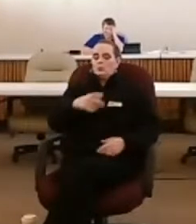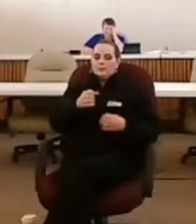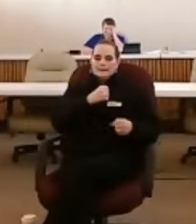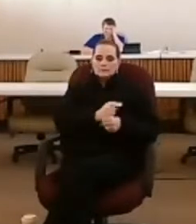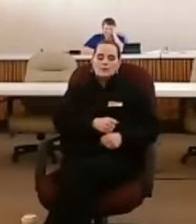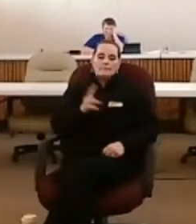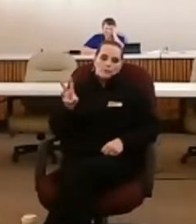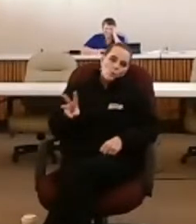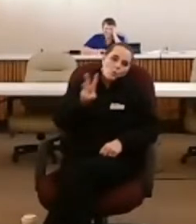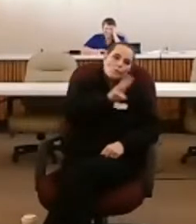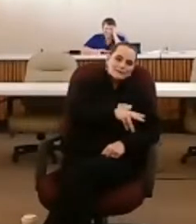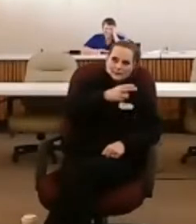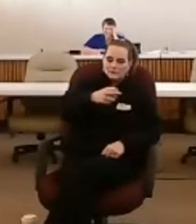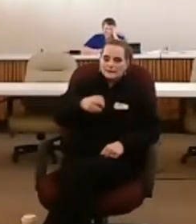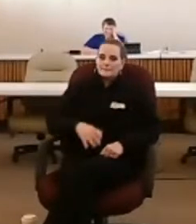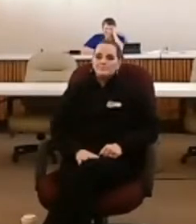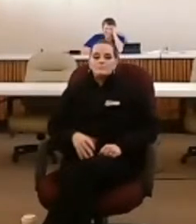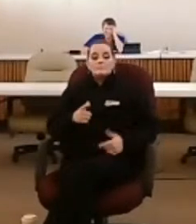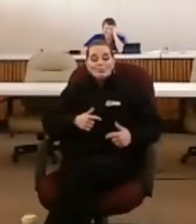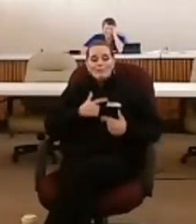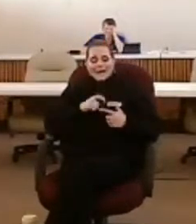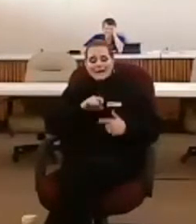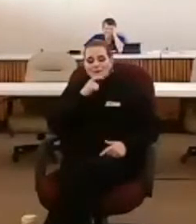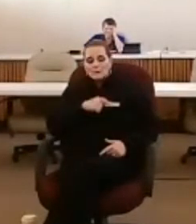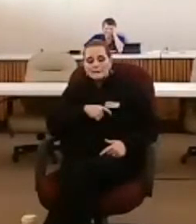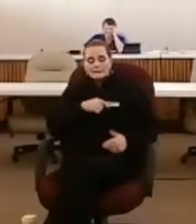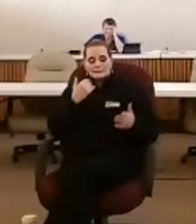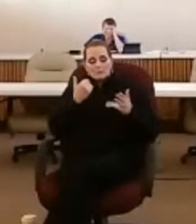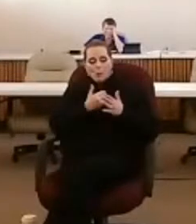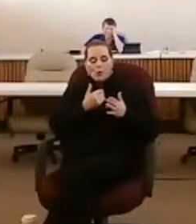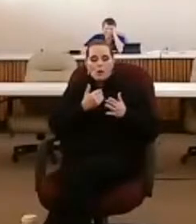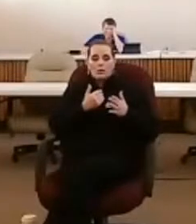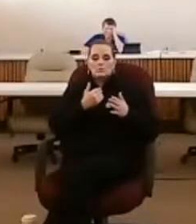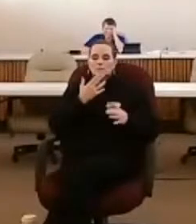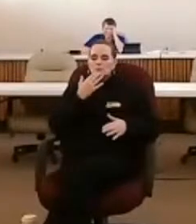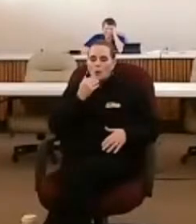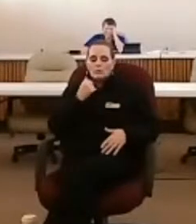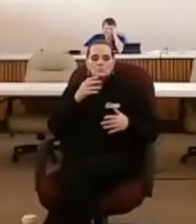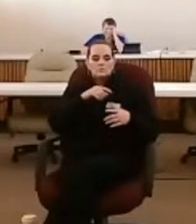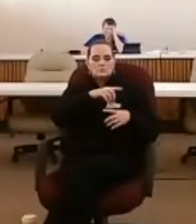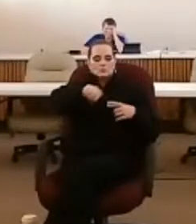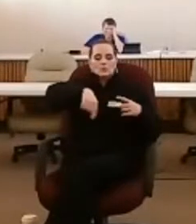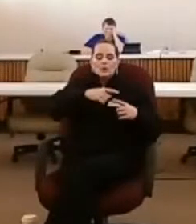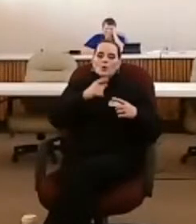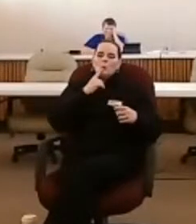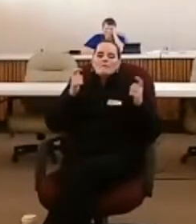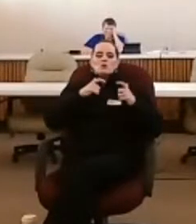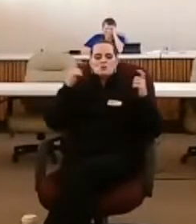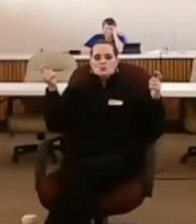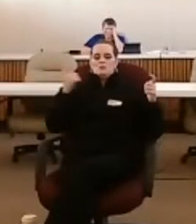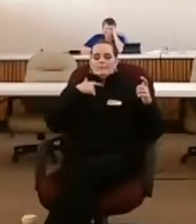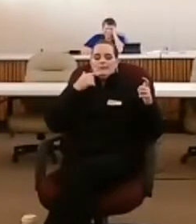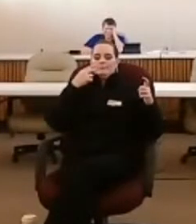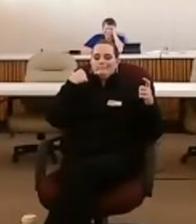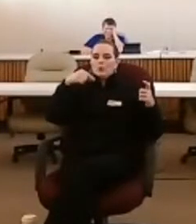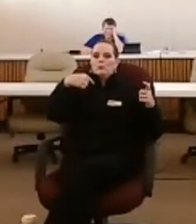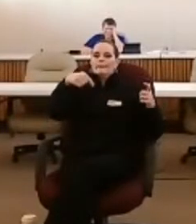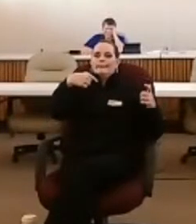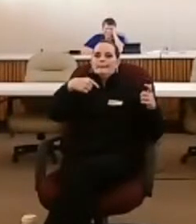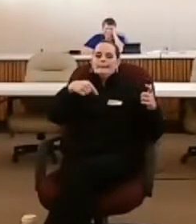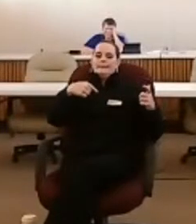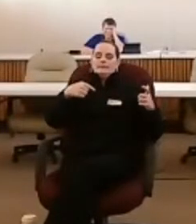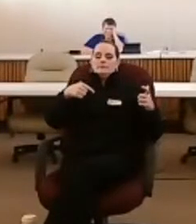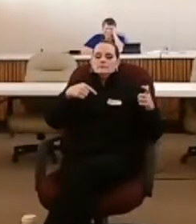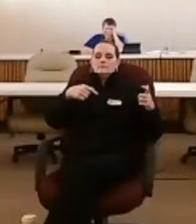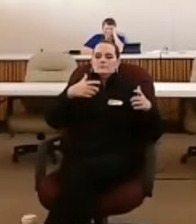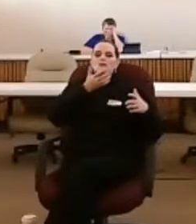Henrietta. I live in a very small circle, and we have a very big green cul-de-sacs, green